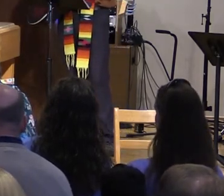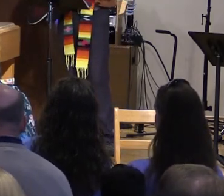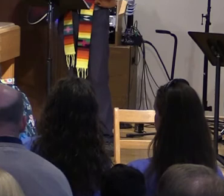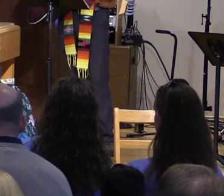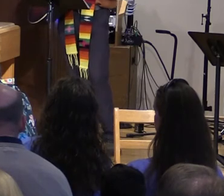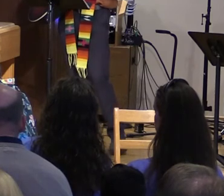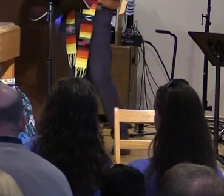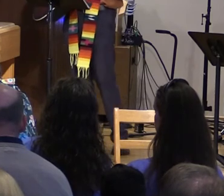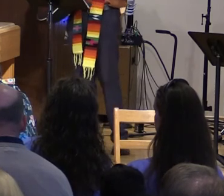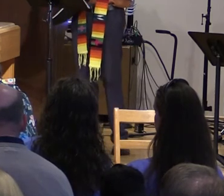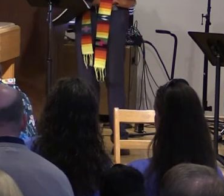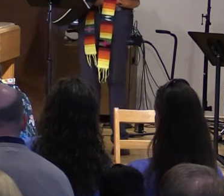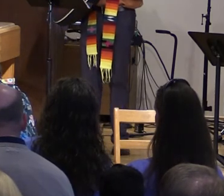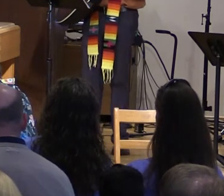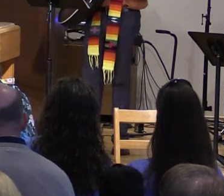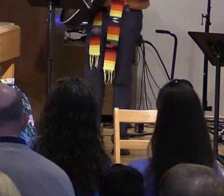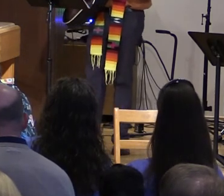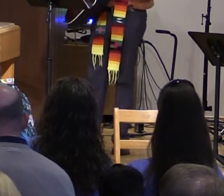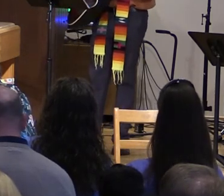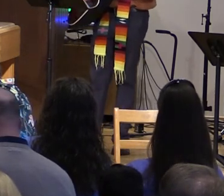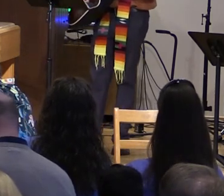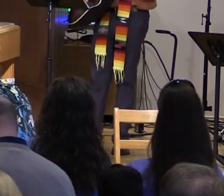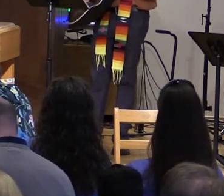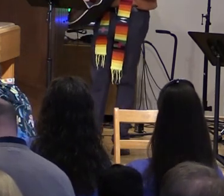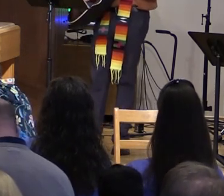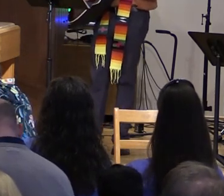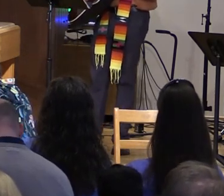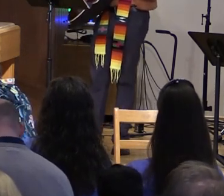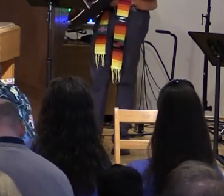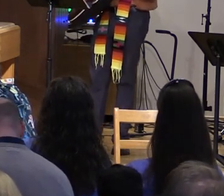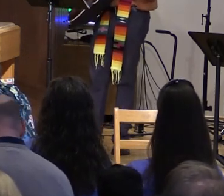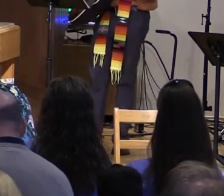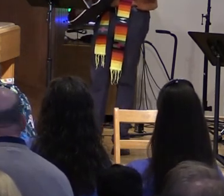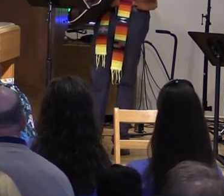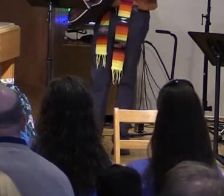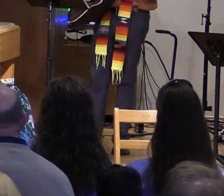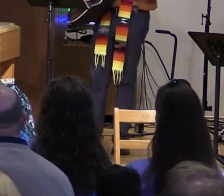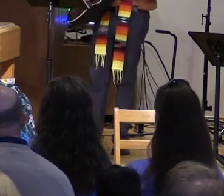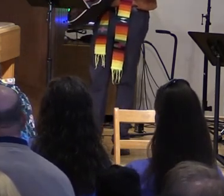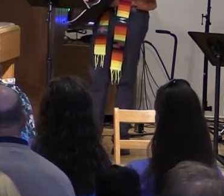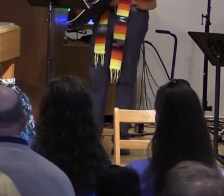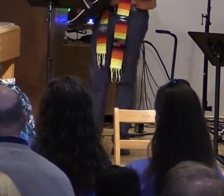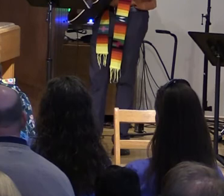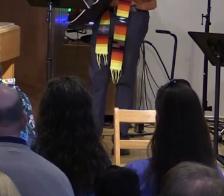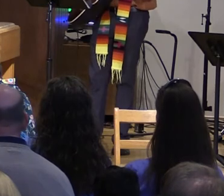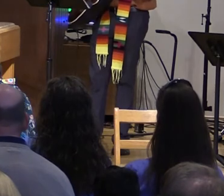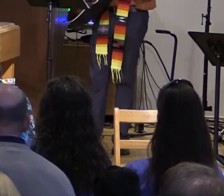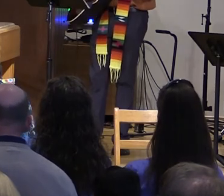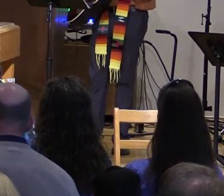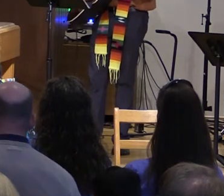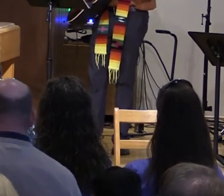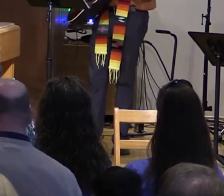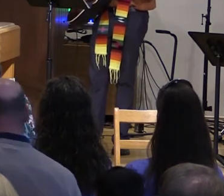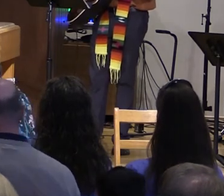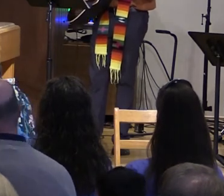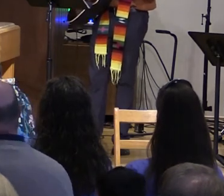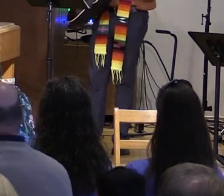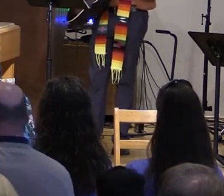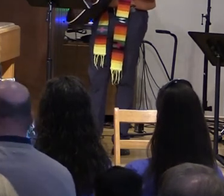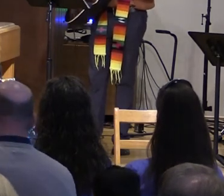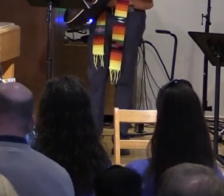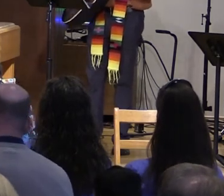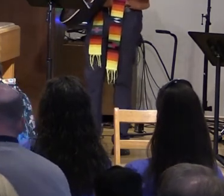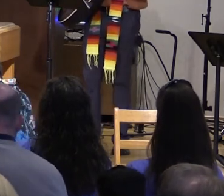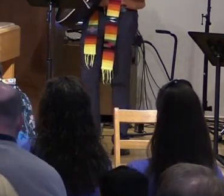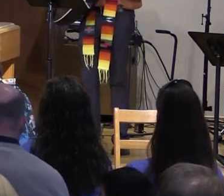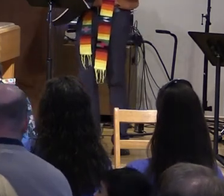never fails and never gives up, never runs out on me. Your love never fails